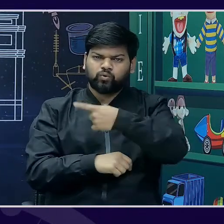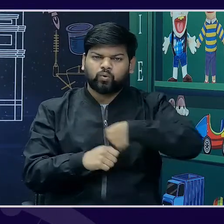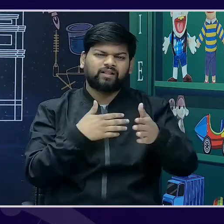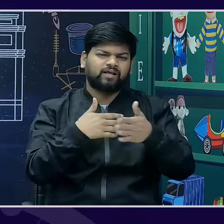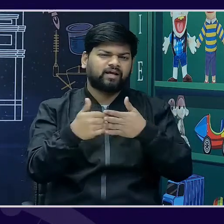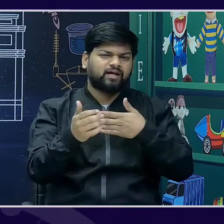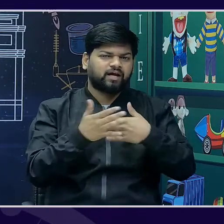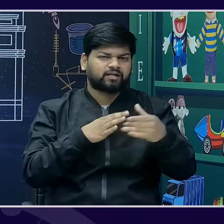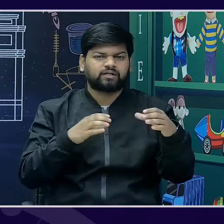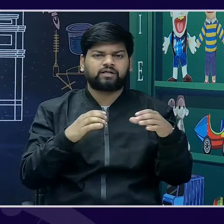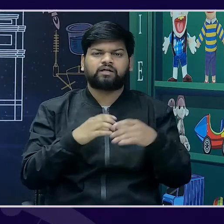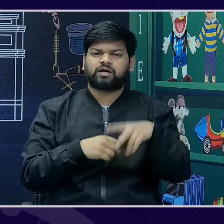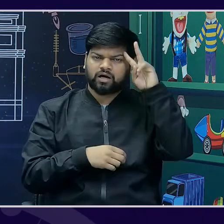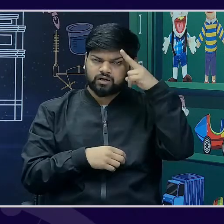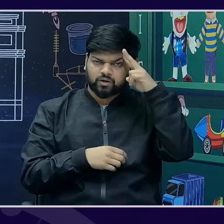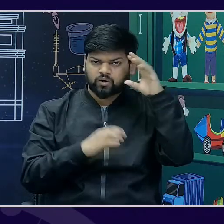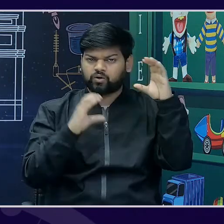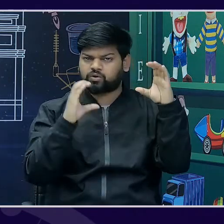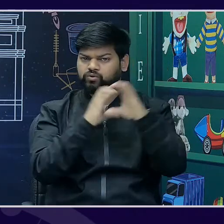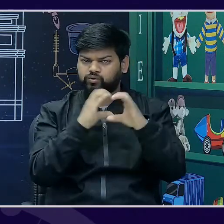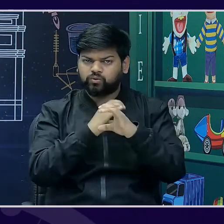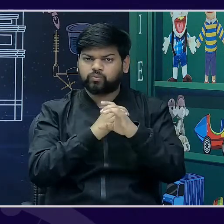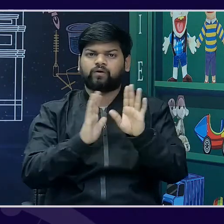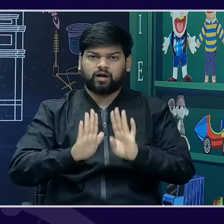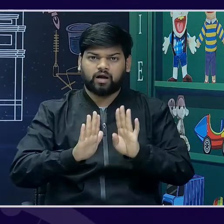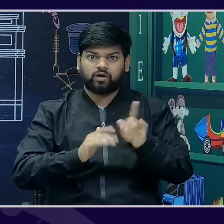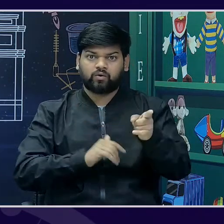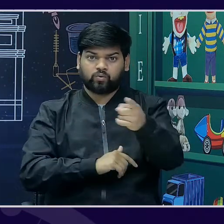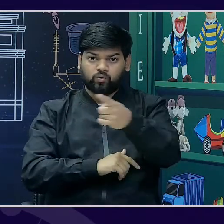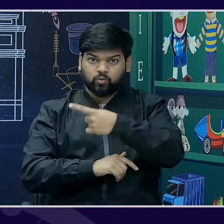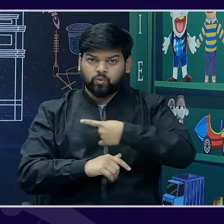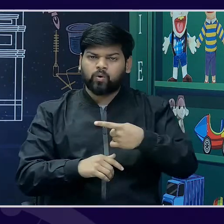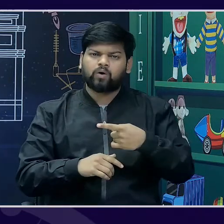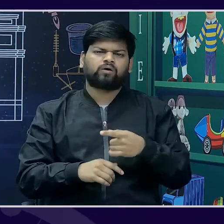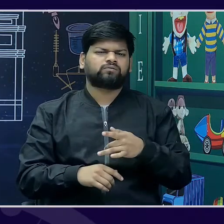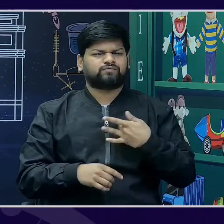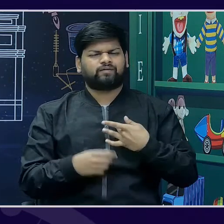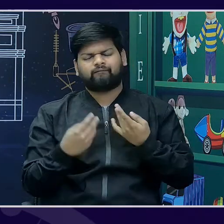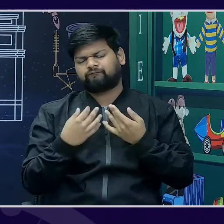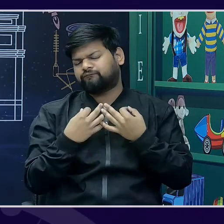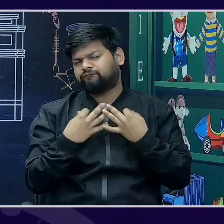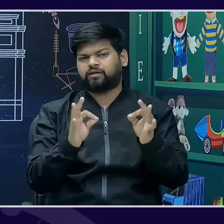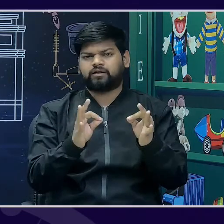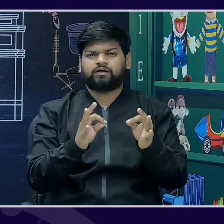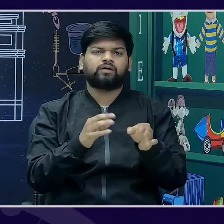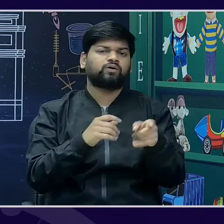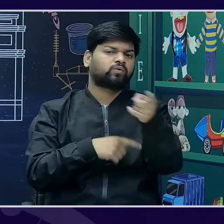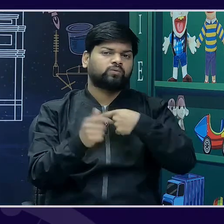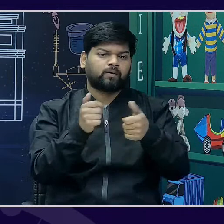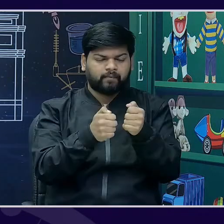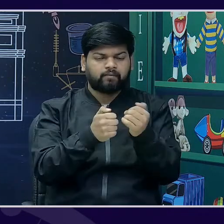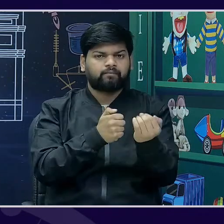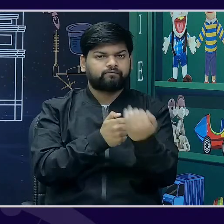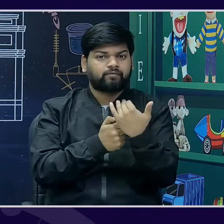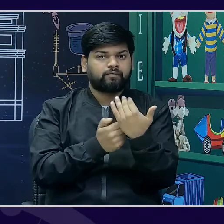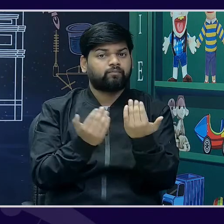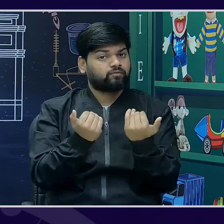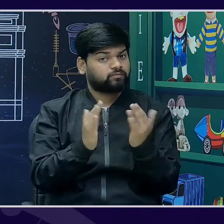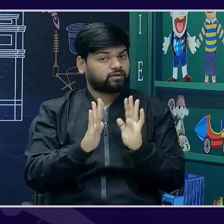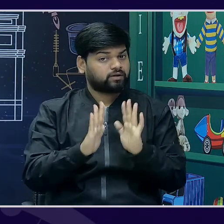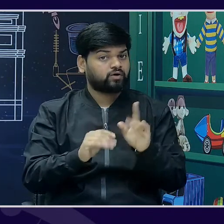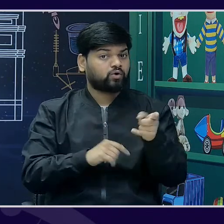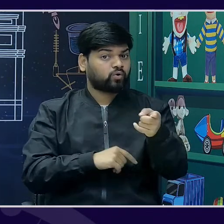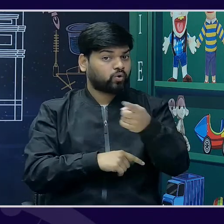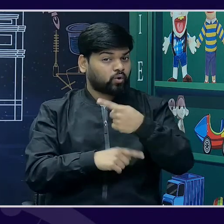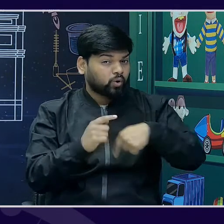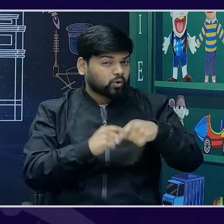to ask us anything in this live interactive session, then feel free to comment in the comment section or either contact us through